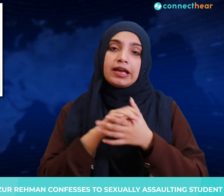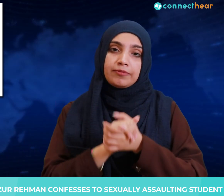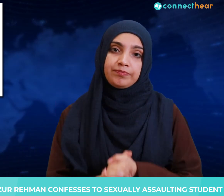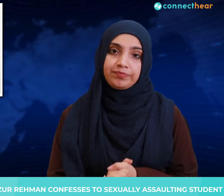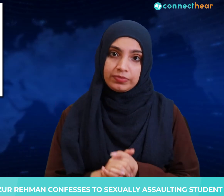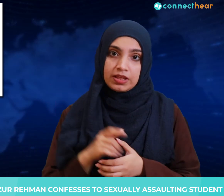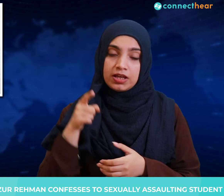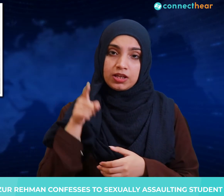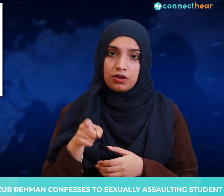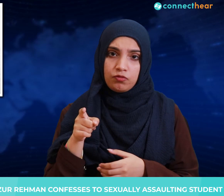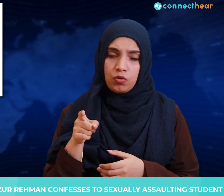Sharik Jamal Khan,